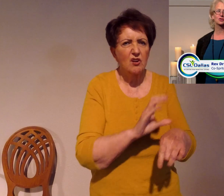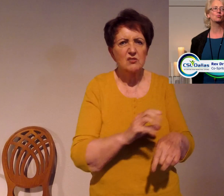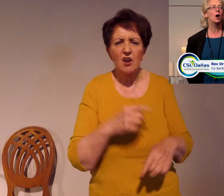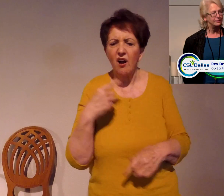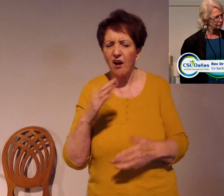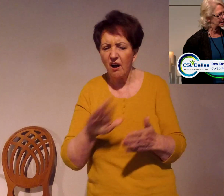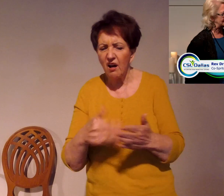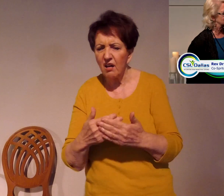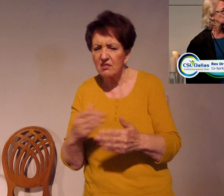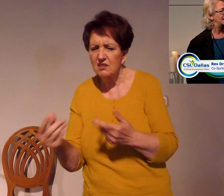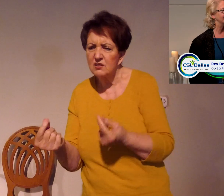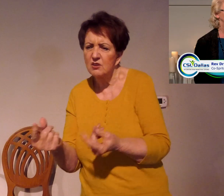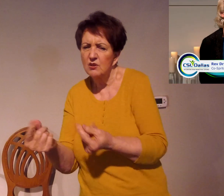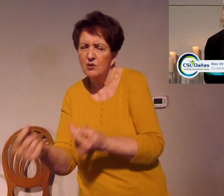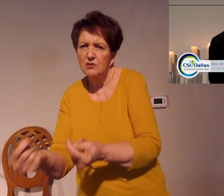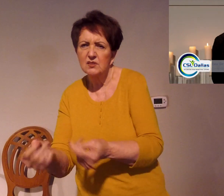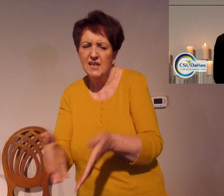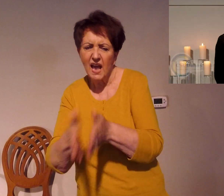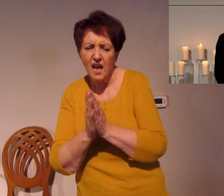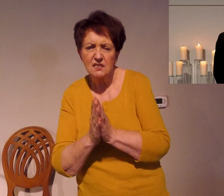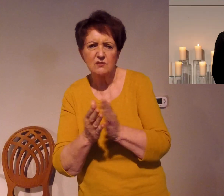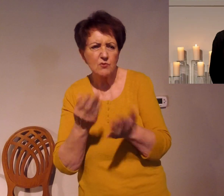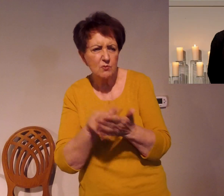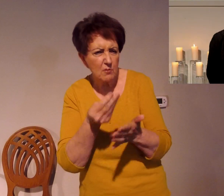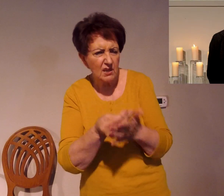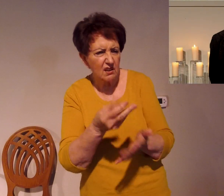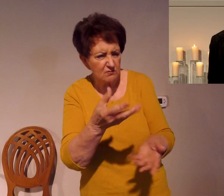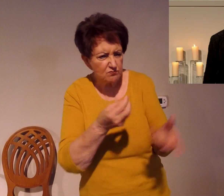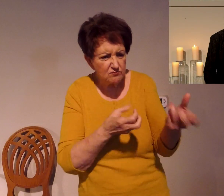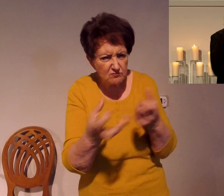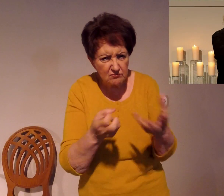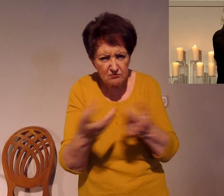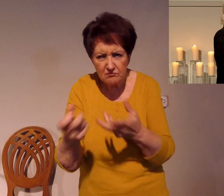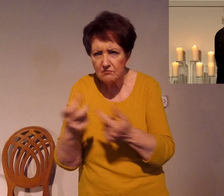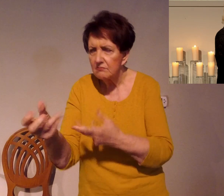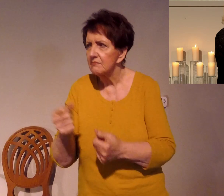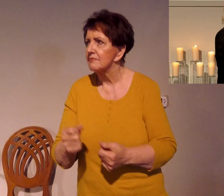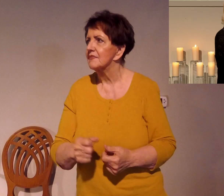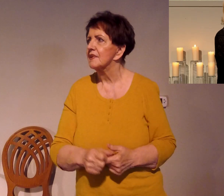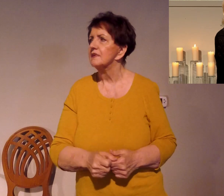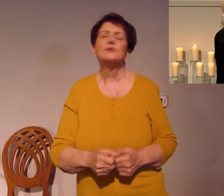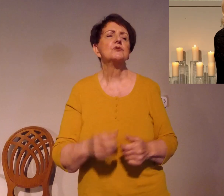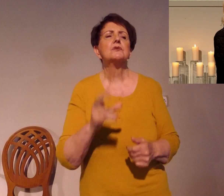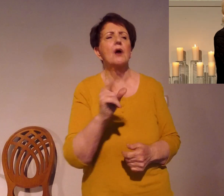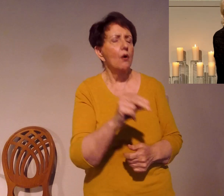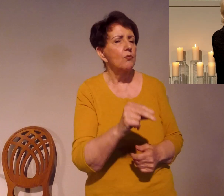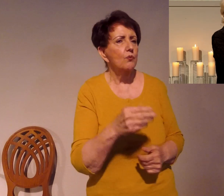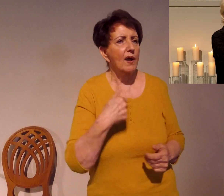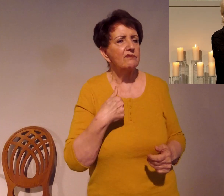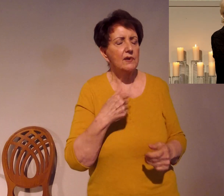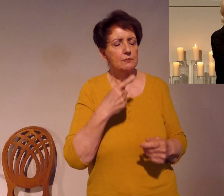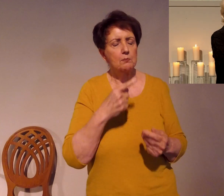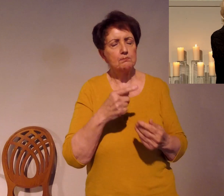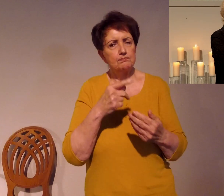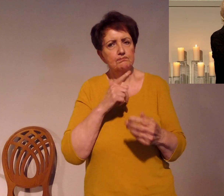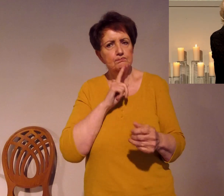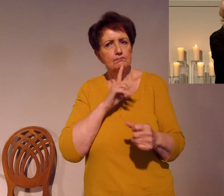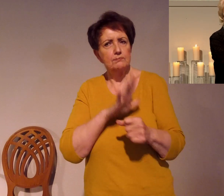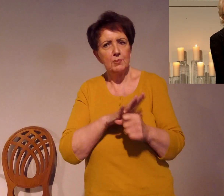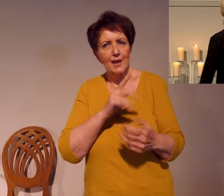money, and they just want your money. That's why they talk about it. No, that's why we have a pledge program. We have a pledge program because we want your